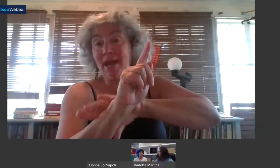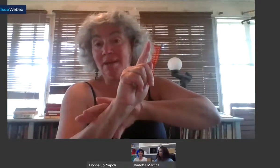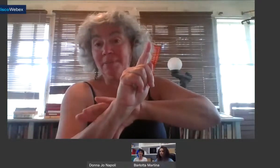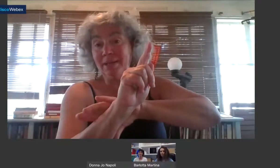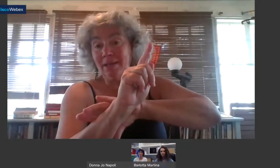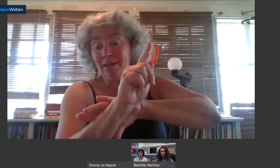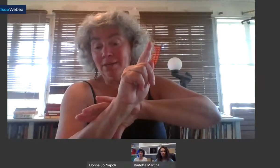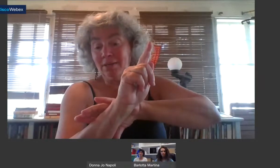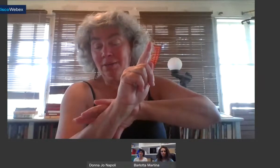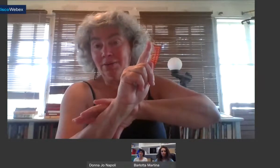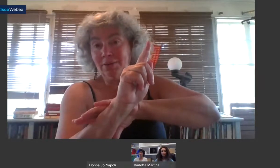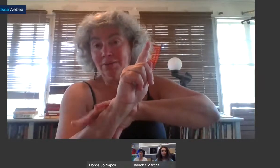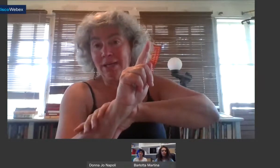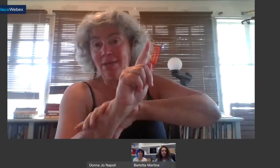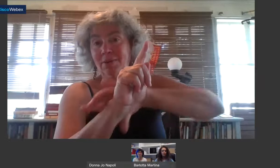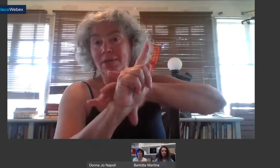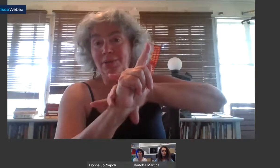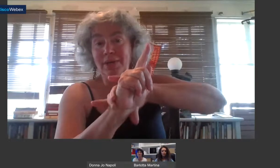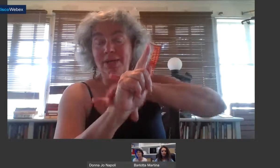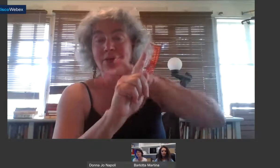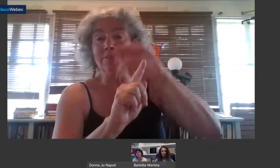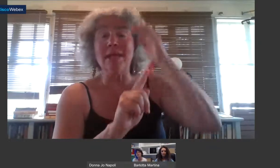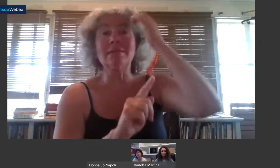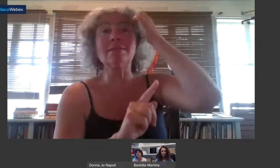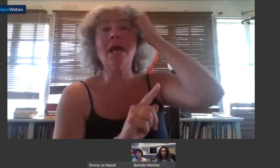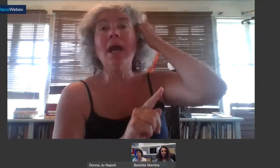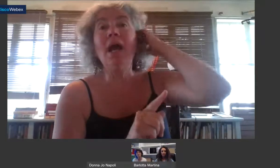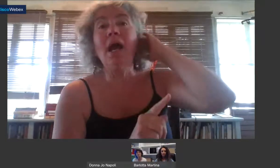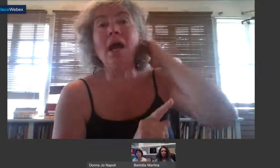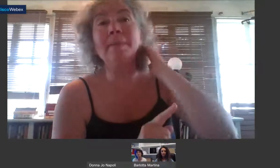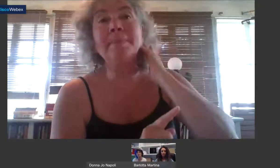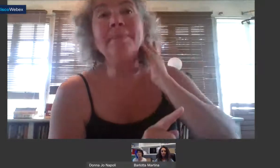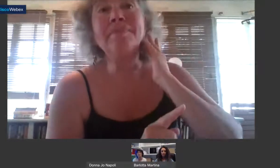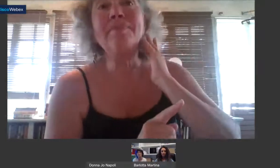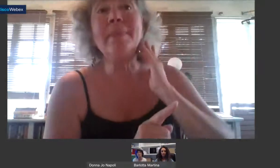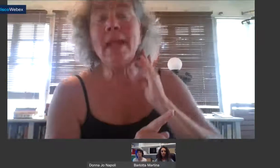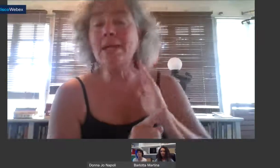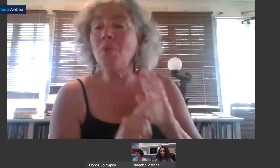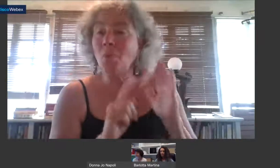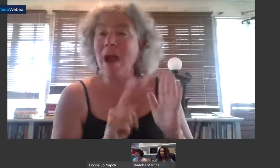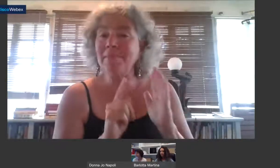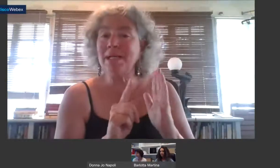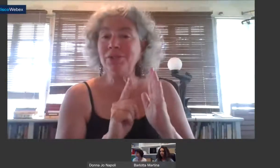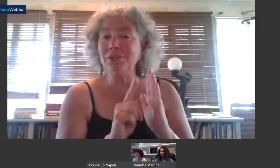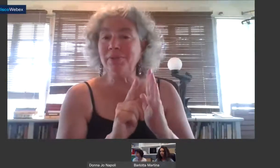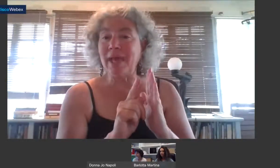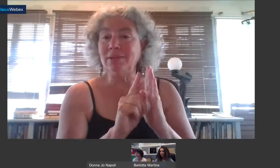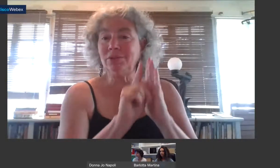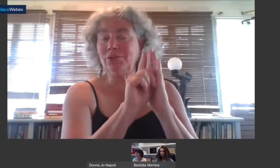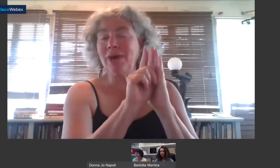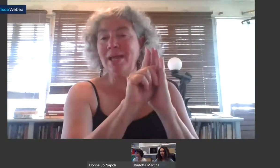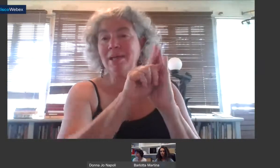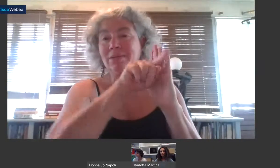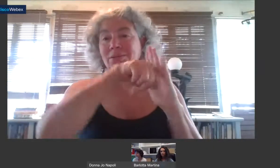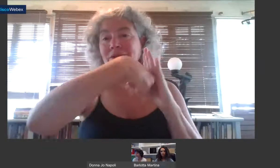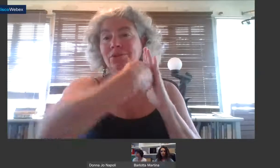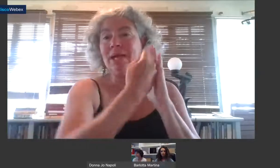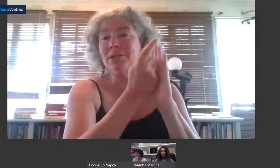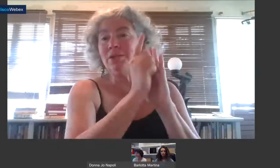up your radial ulnar and your wrist. And why might you do that? Try it. Just try to do